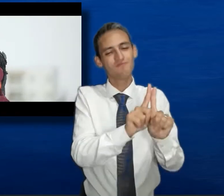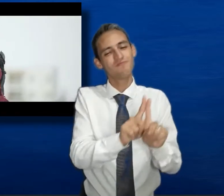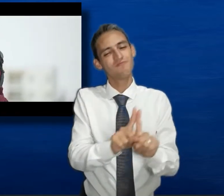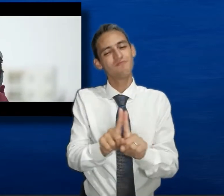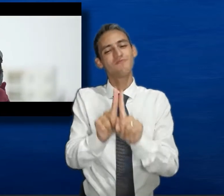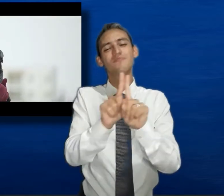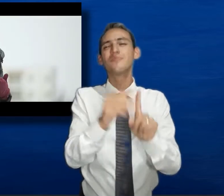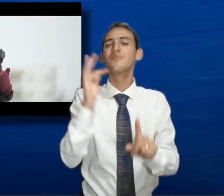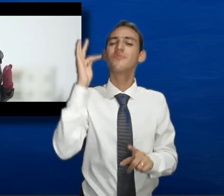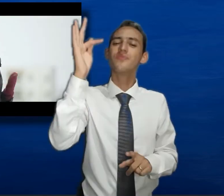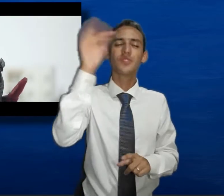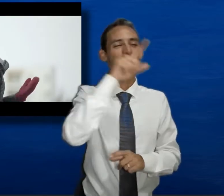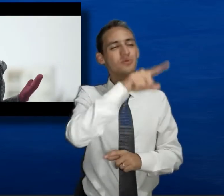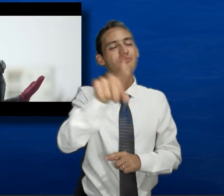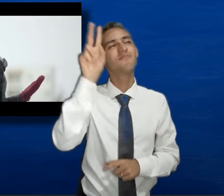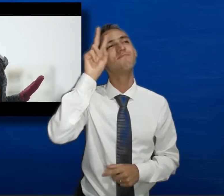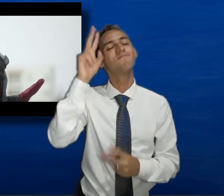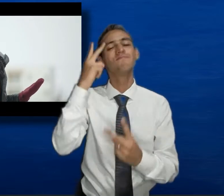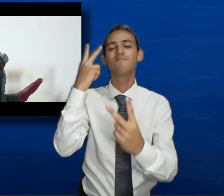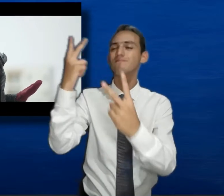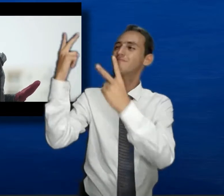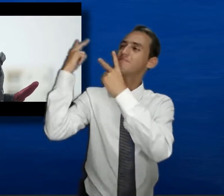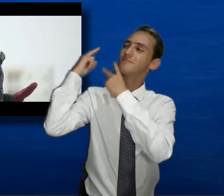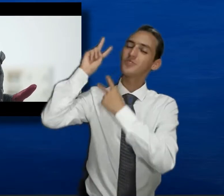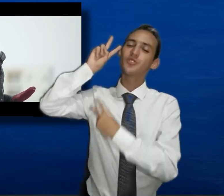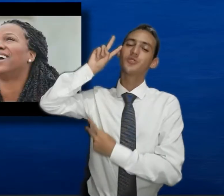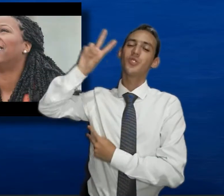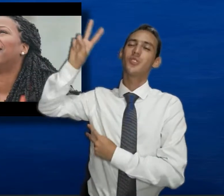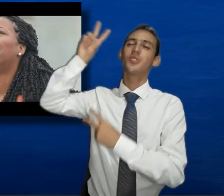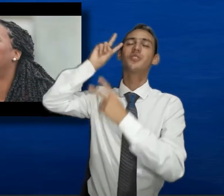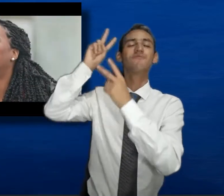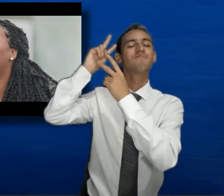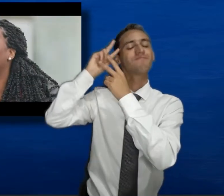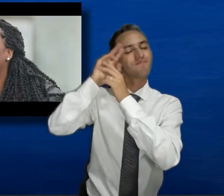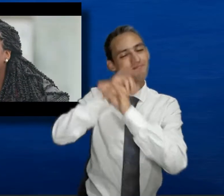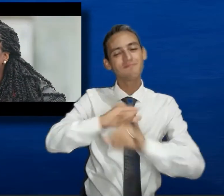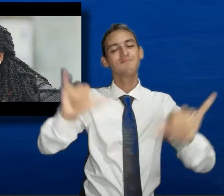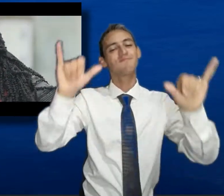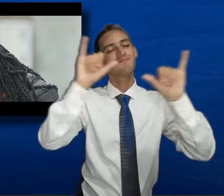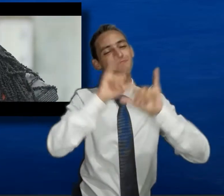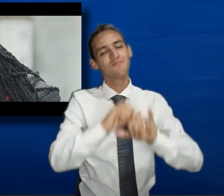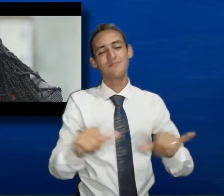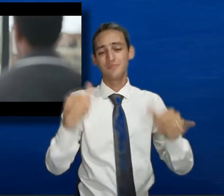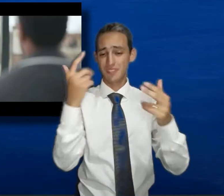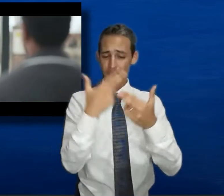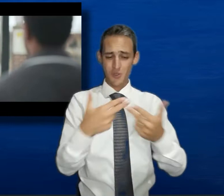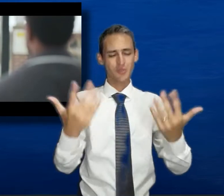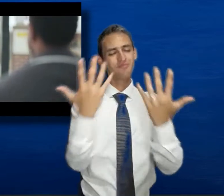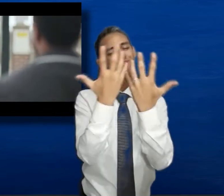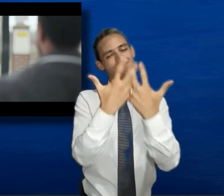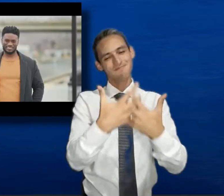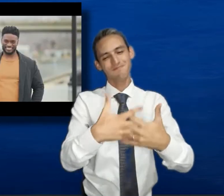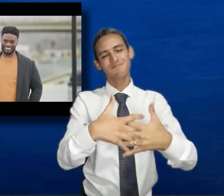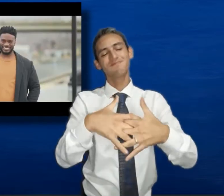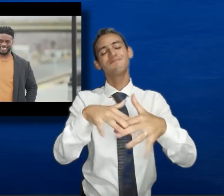will never us forsake, and soon we'll have